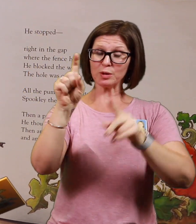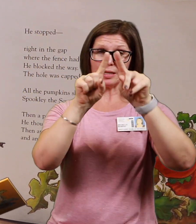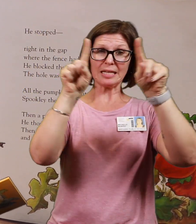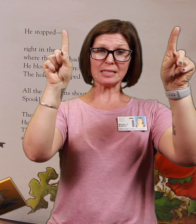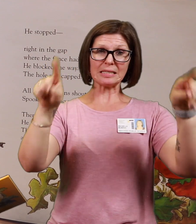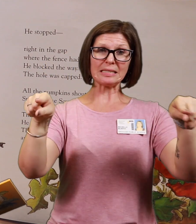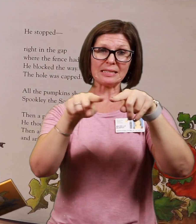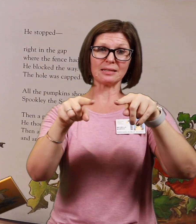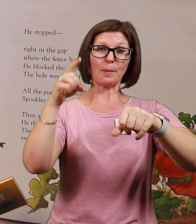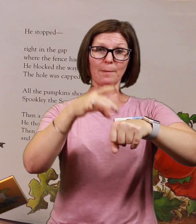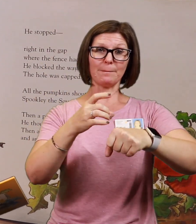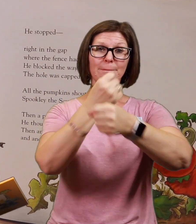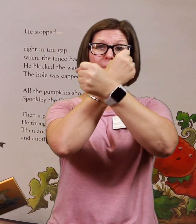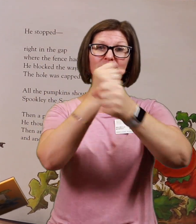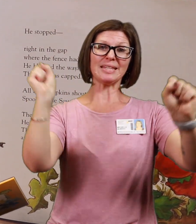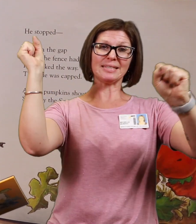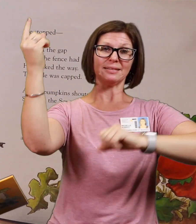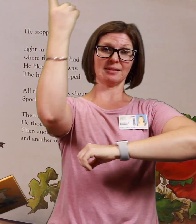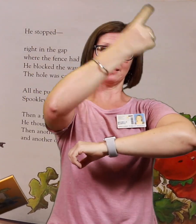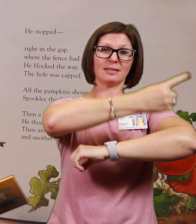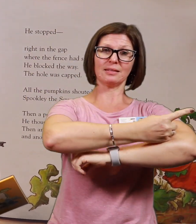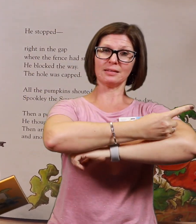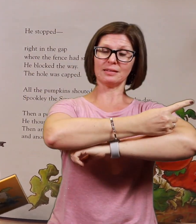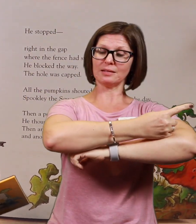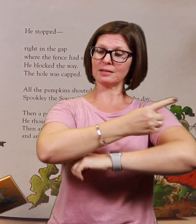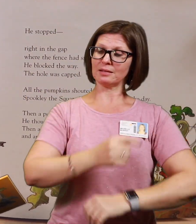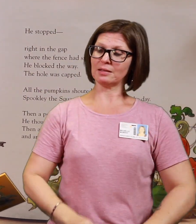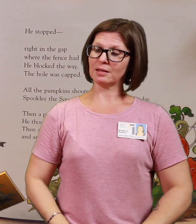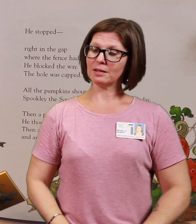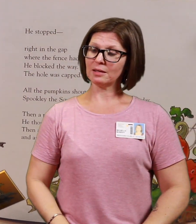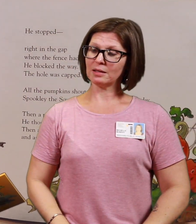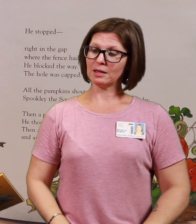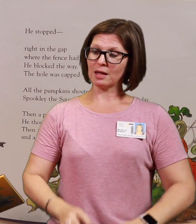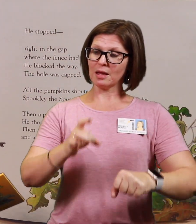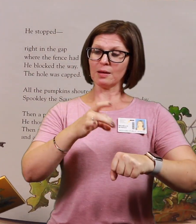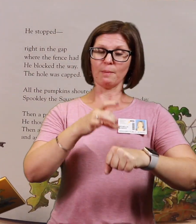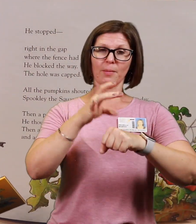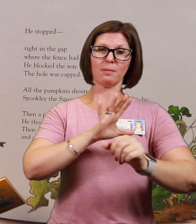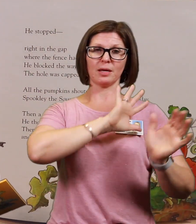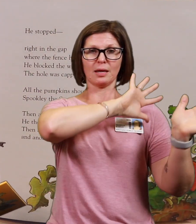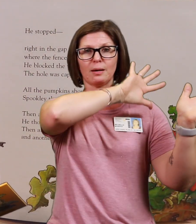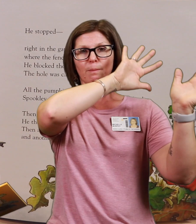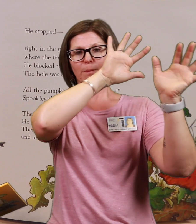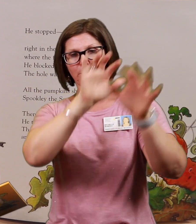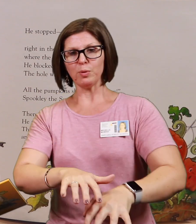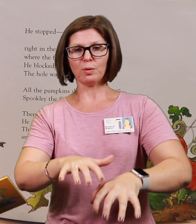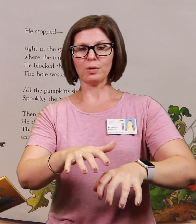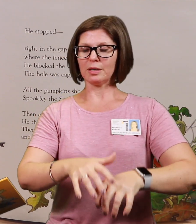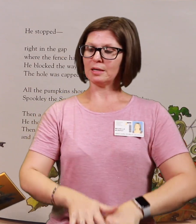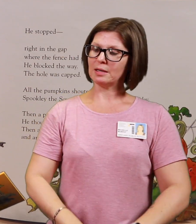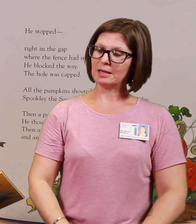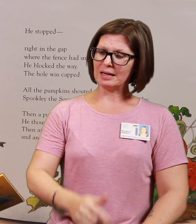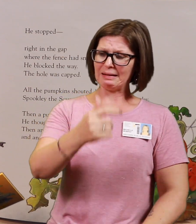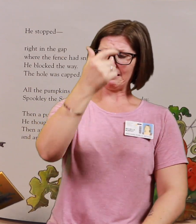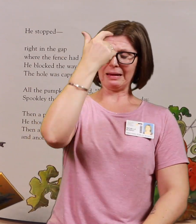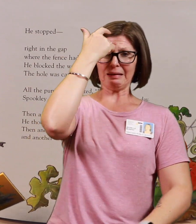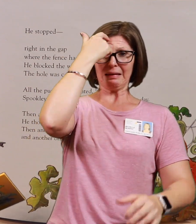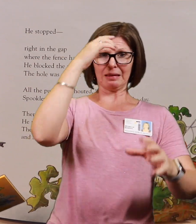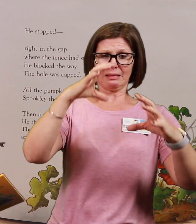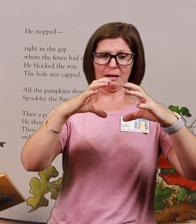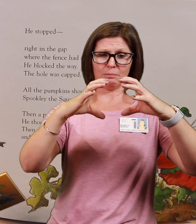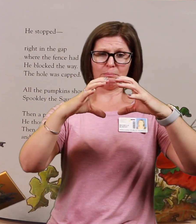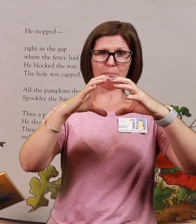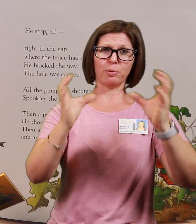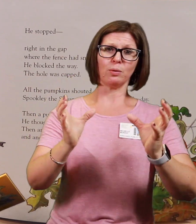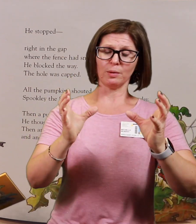square pumpkin had saved the day. Then a pumpkin hit him with a whack. He thought his shell